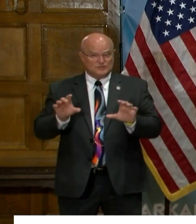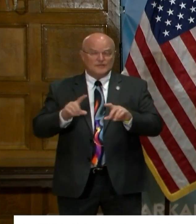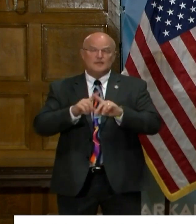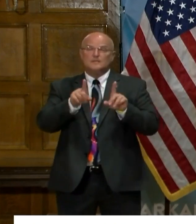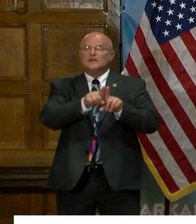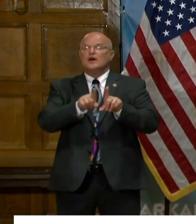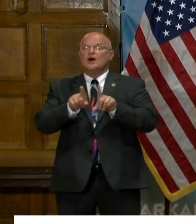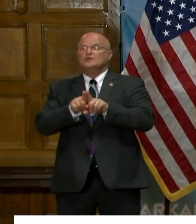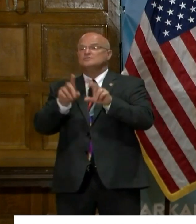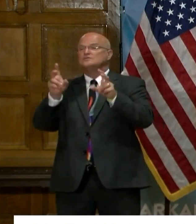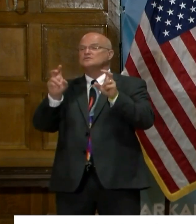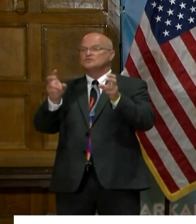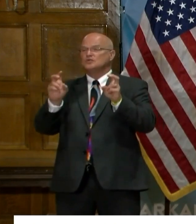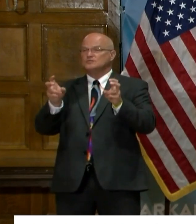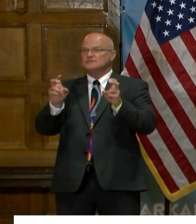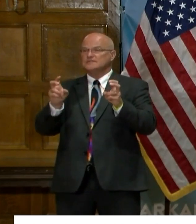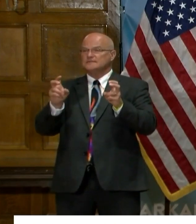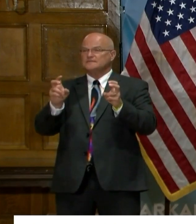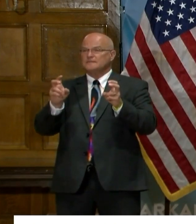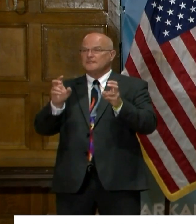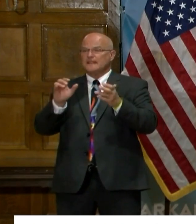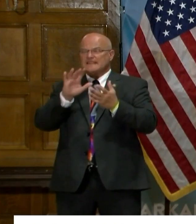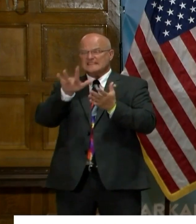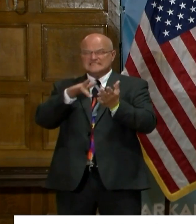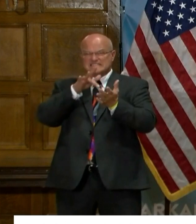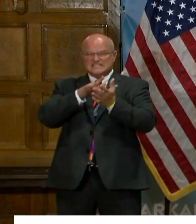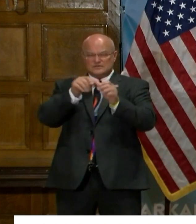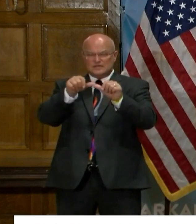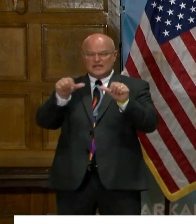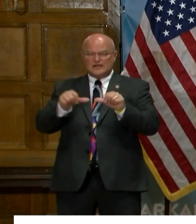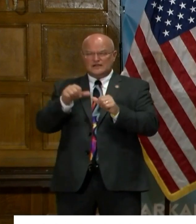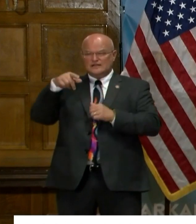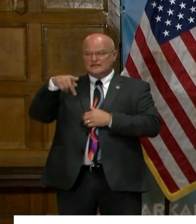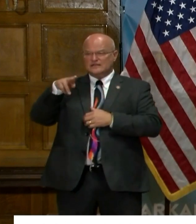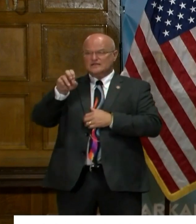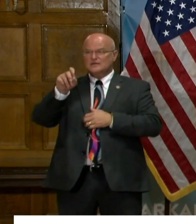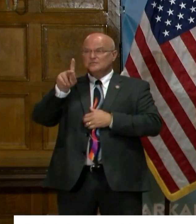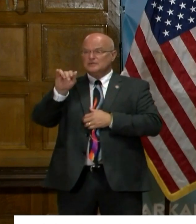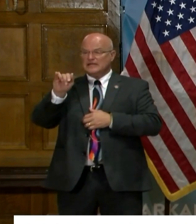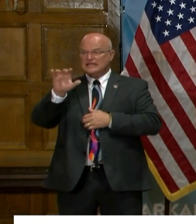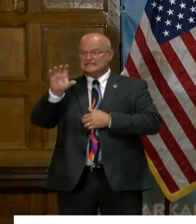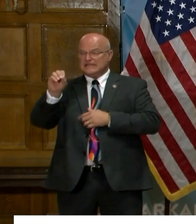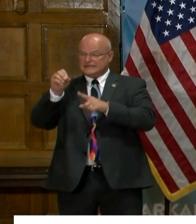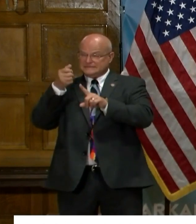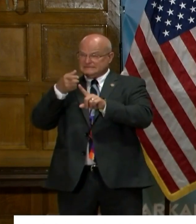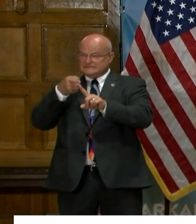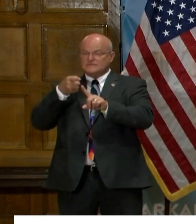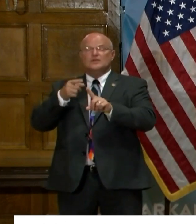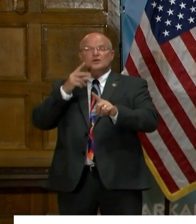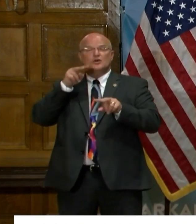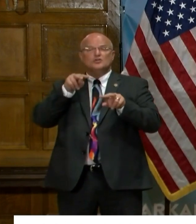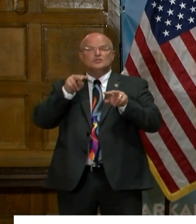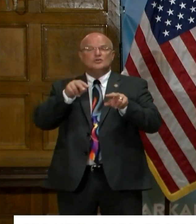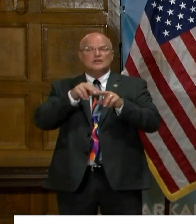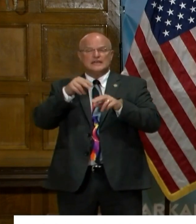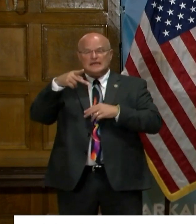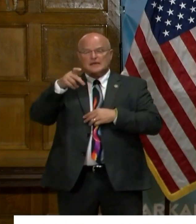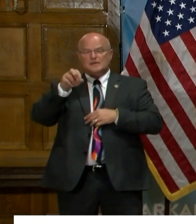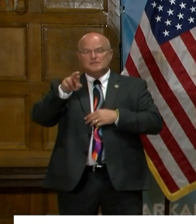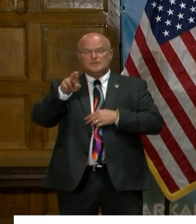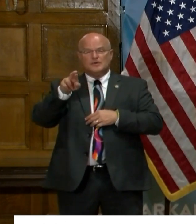But also in terms of the central region, Pulaski County in particular, looking at